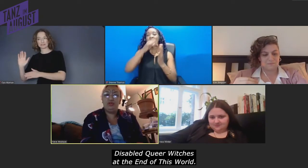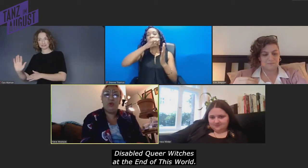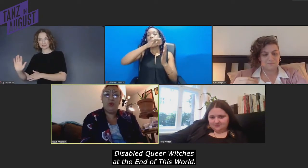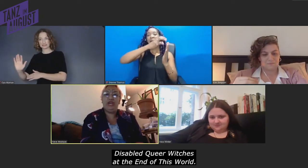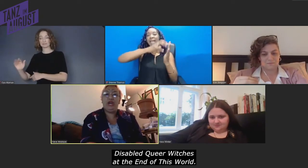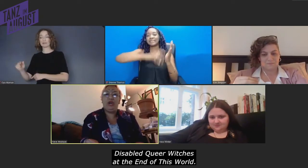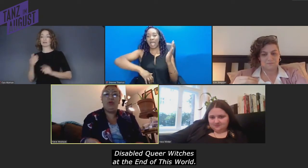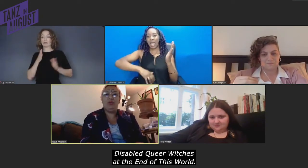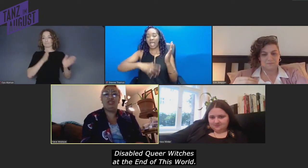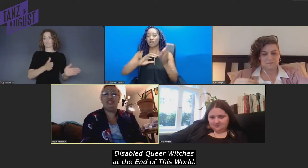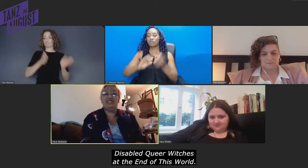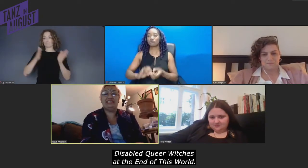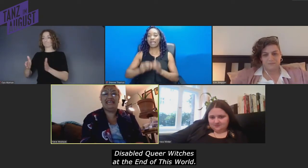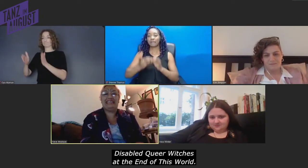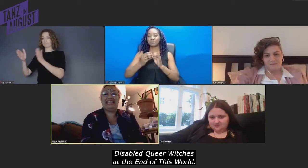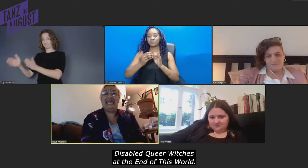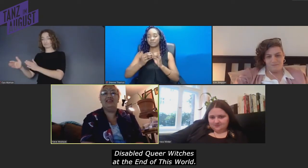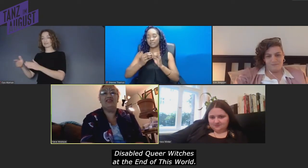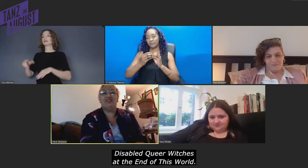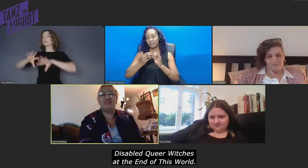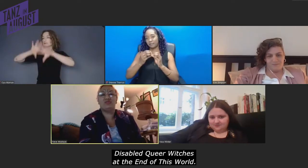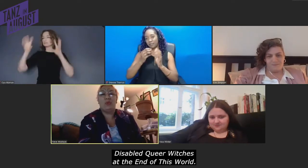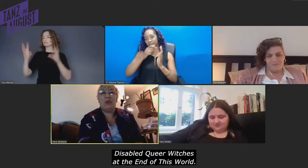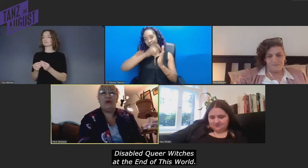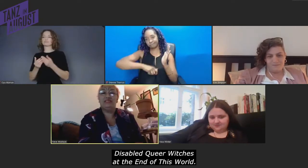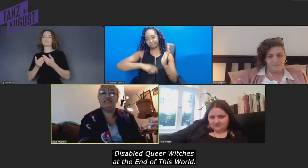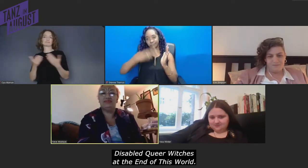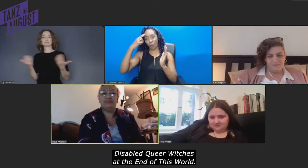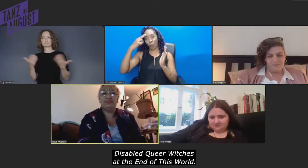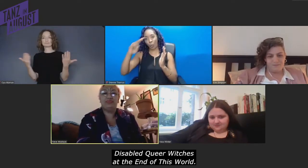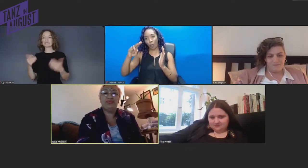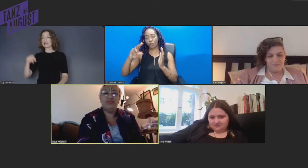Disabled Queer Witches at the End of This World.